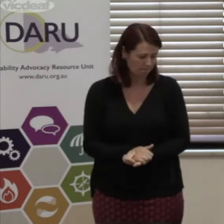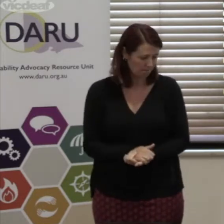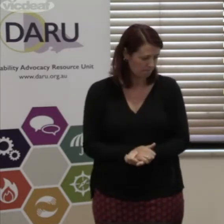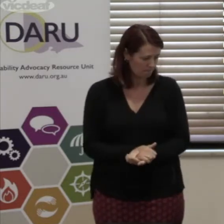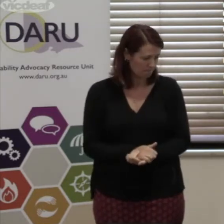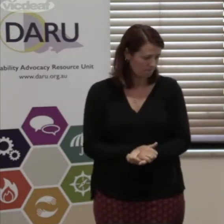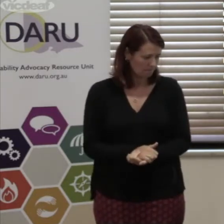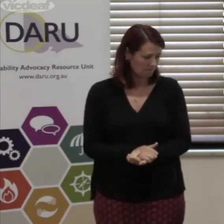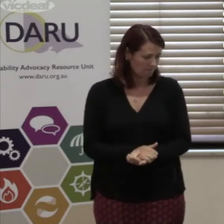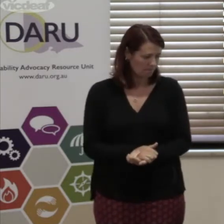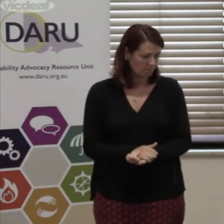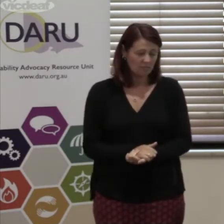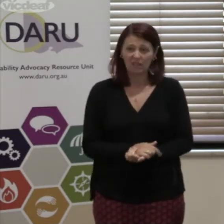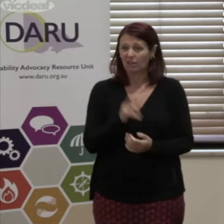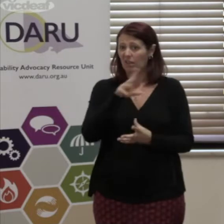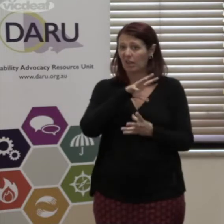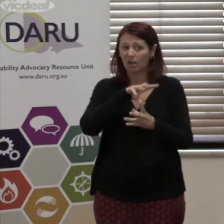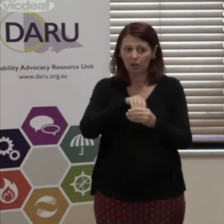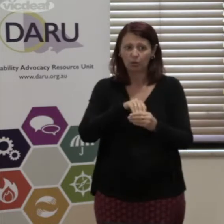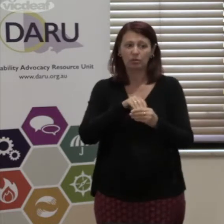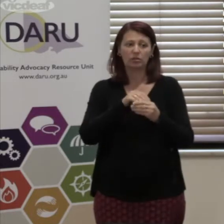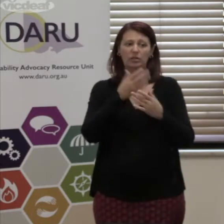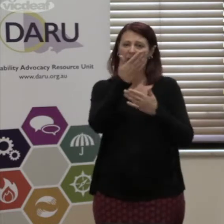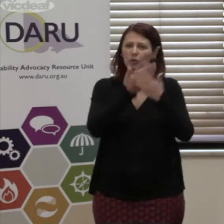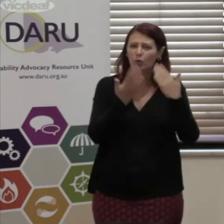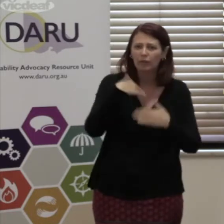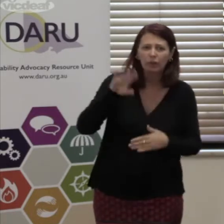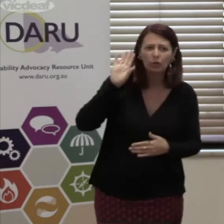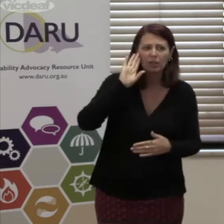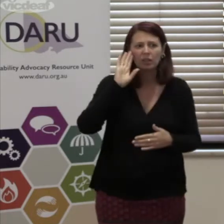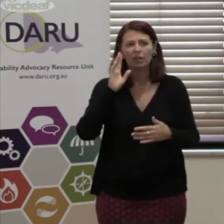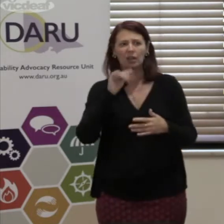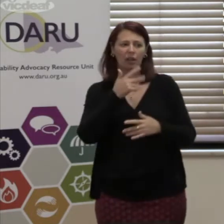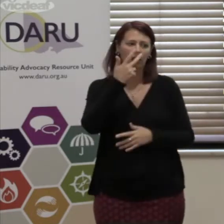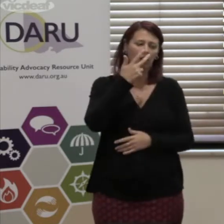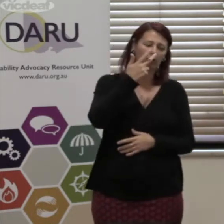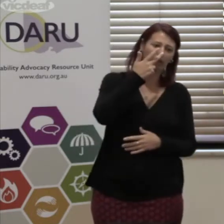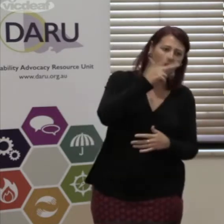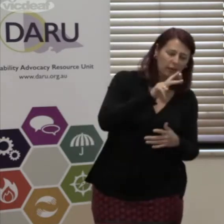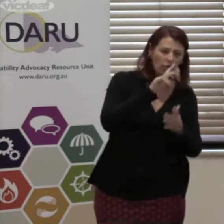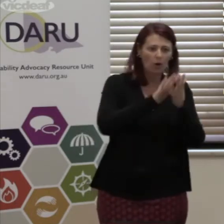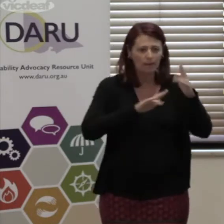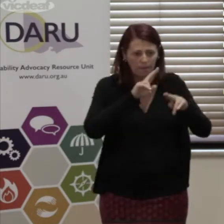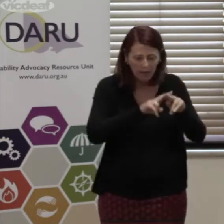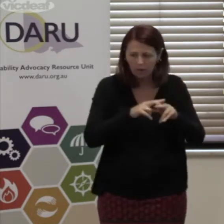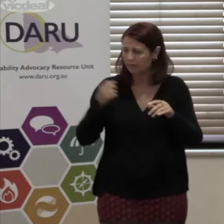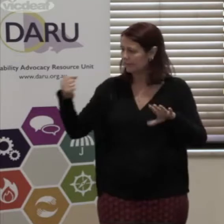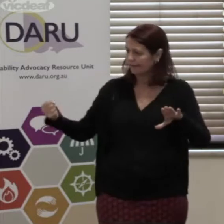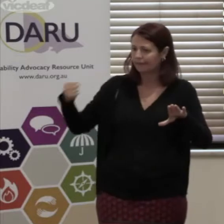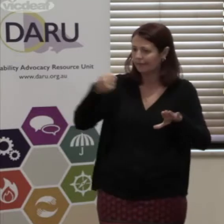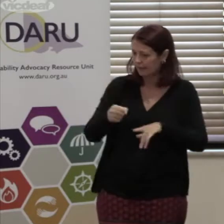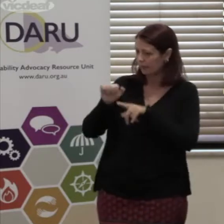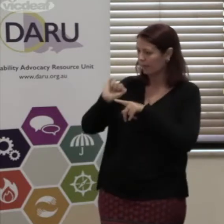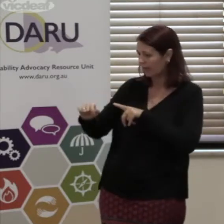So, you know, that includes the stories that you hear of the 80-year-old parents coming in with a 50-year-old